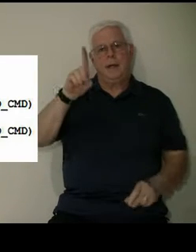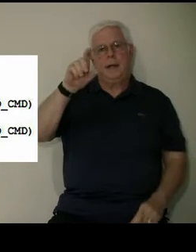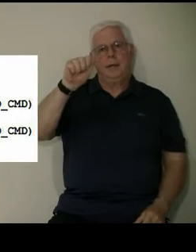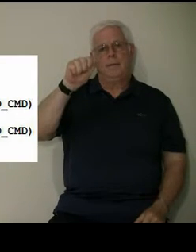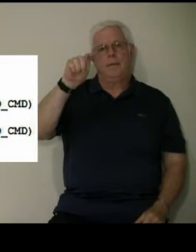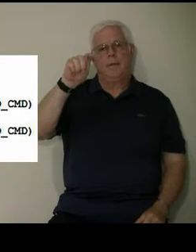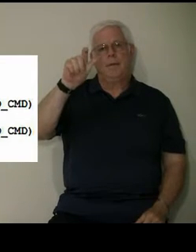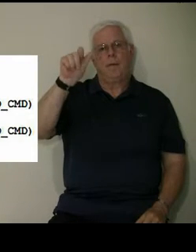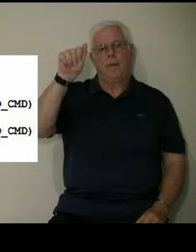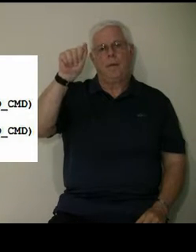data.